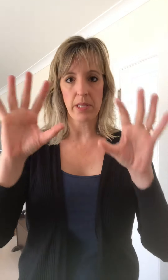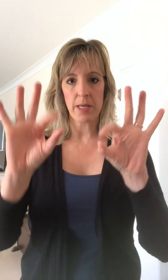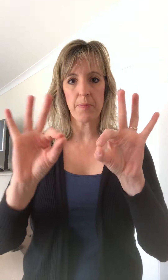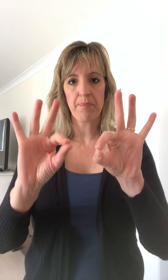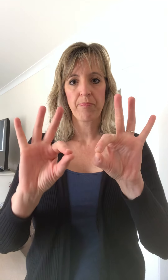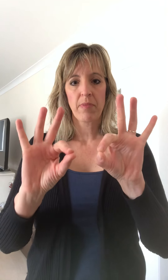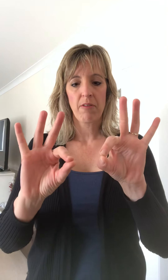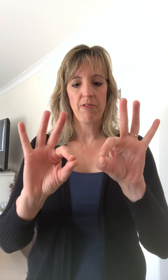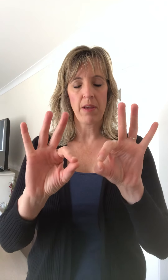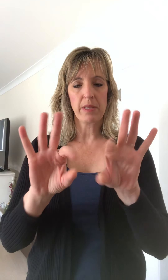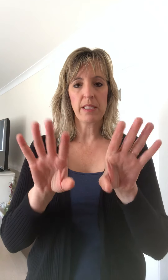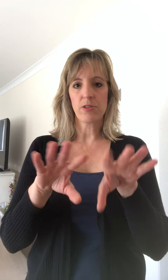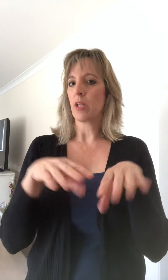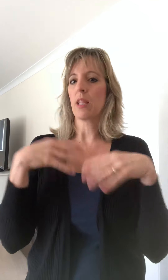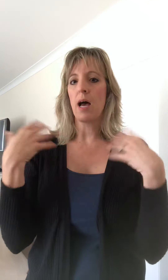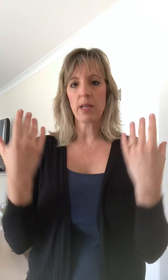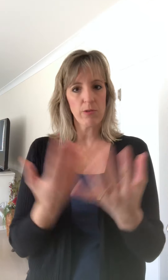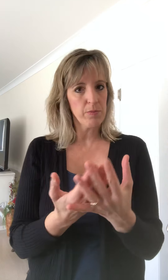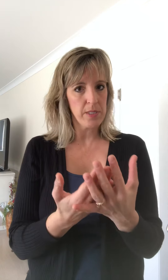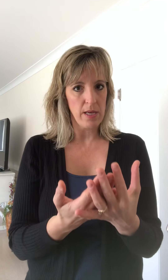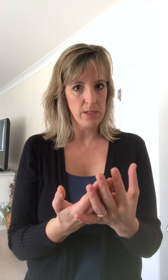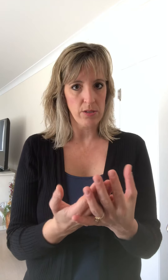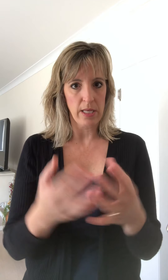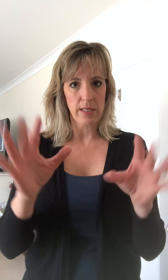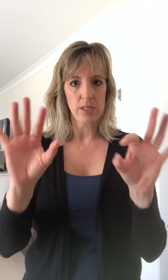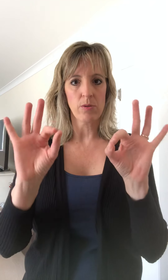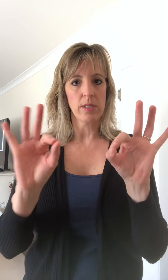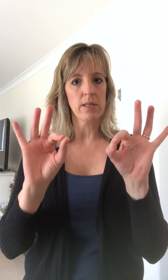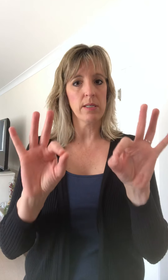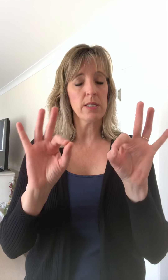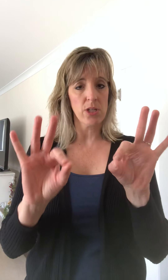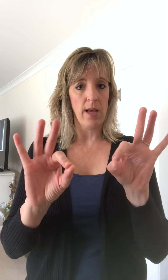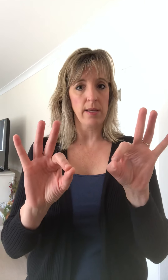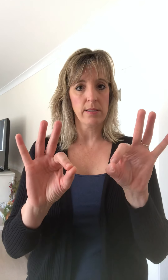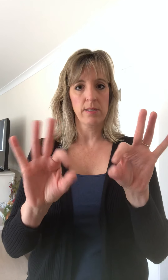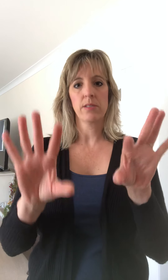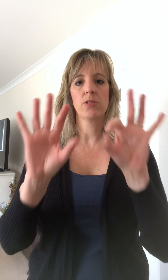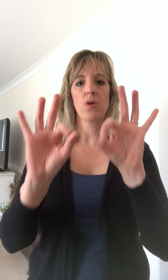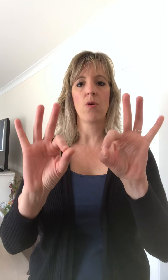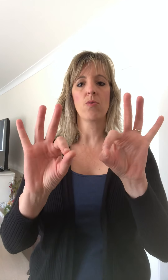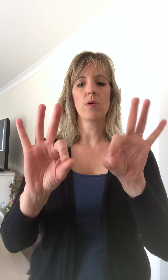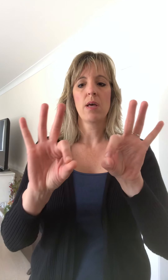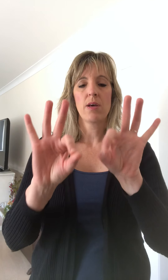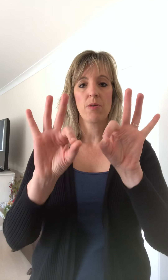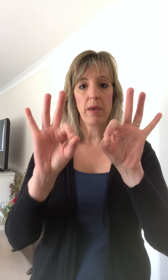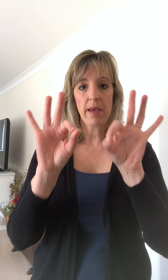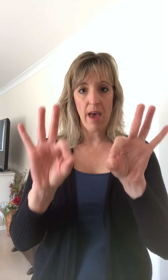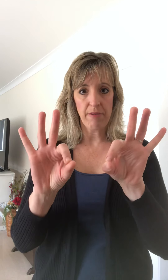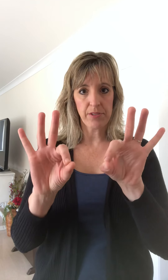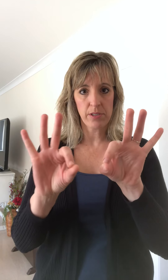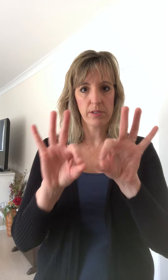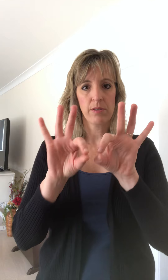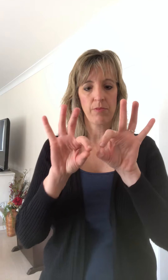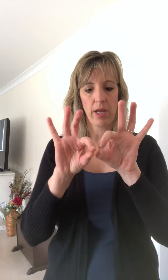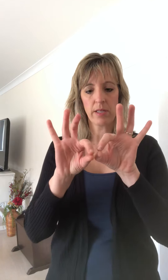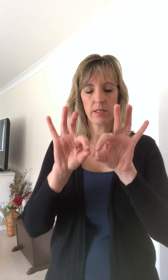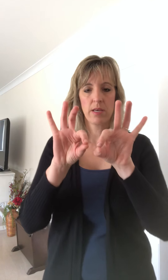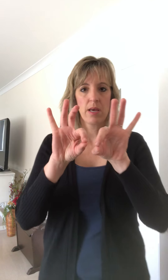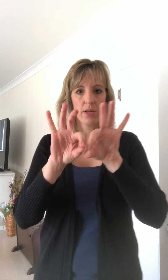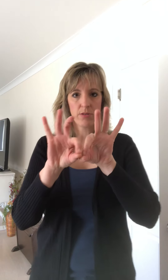family. Family, these are a lot of group signs. They're like this, only they're initialized. So you make F's, right? You